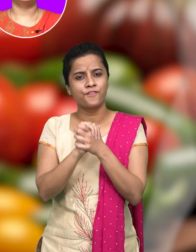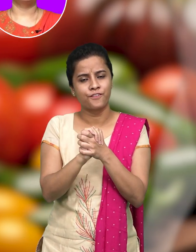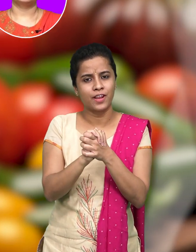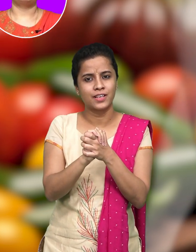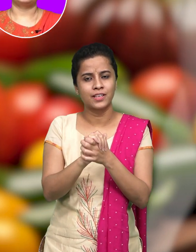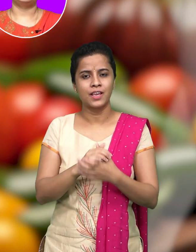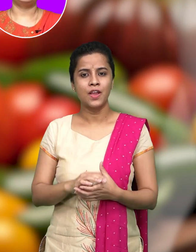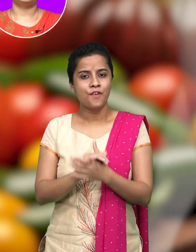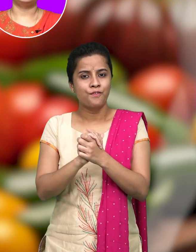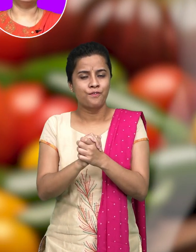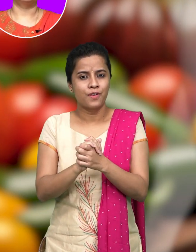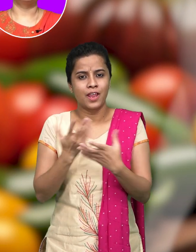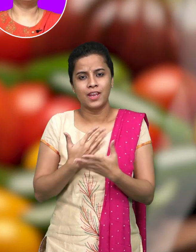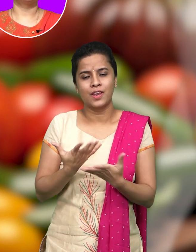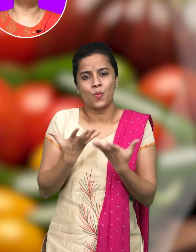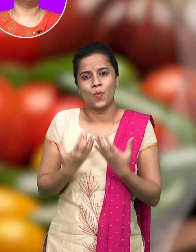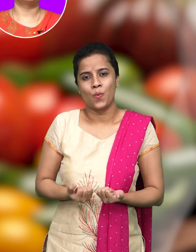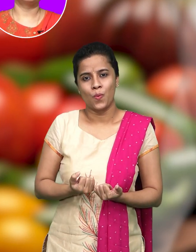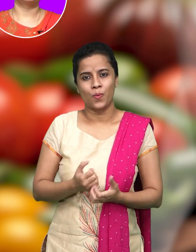need is a friend indeed,"